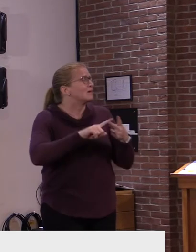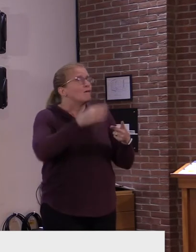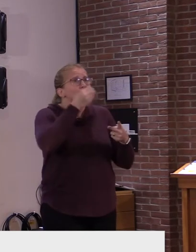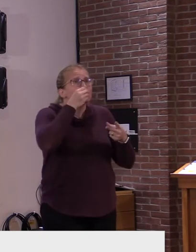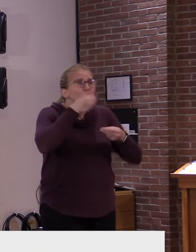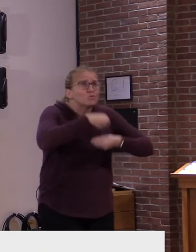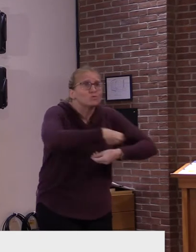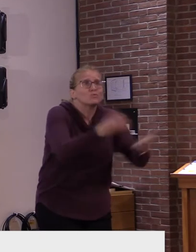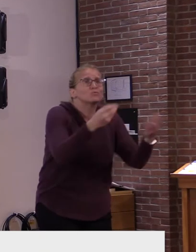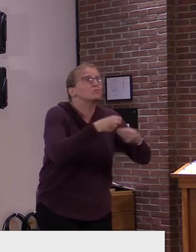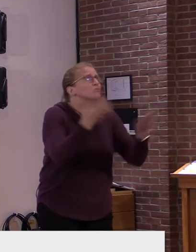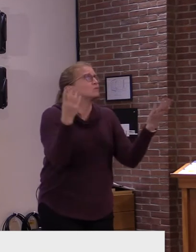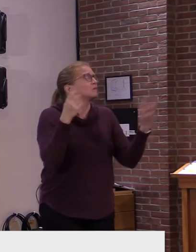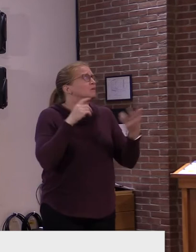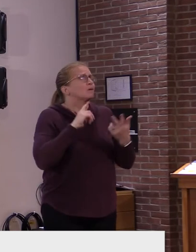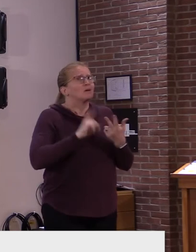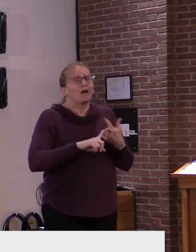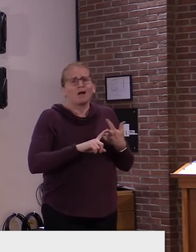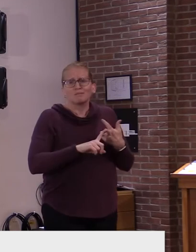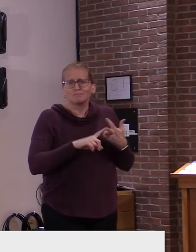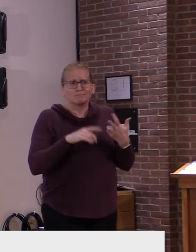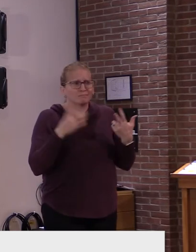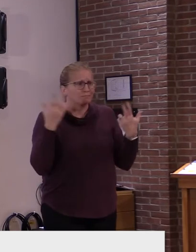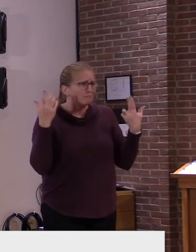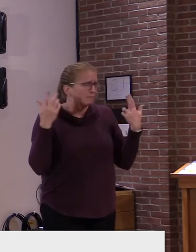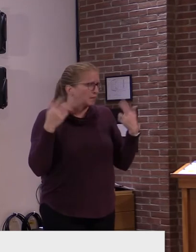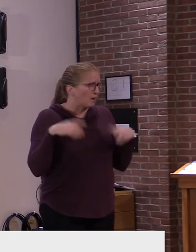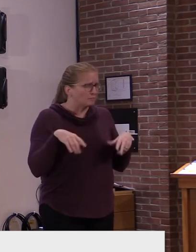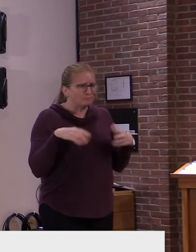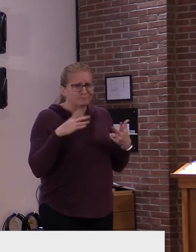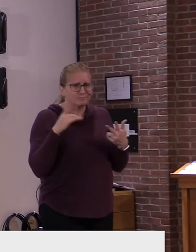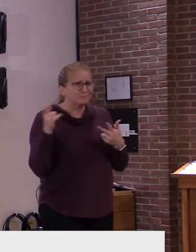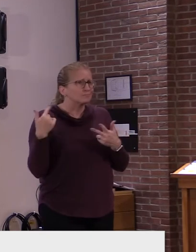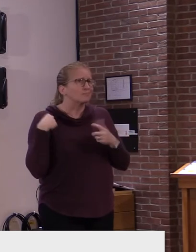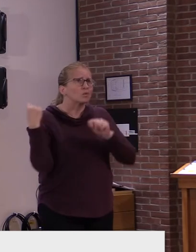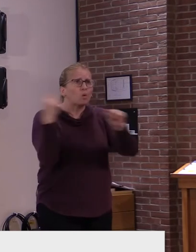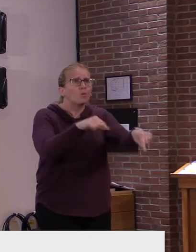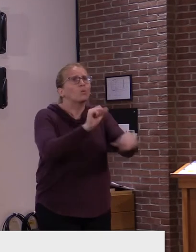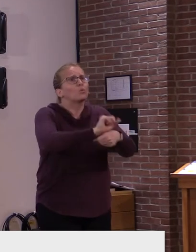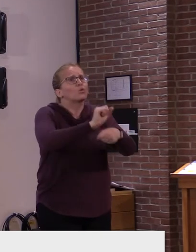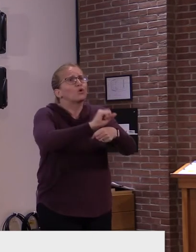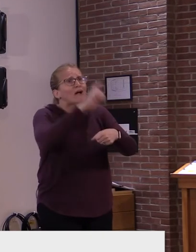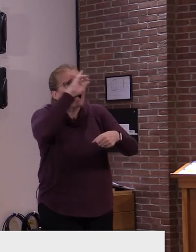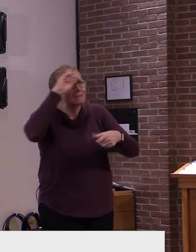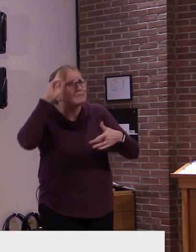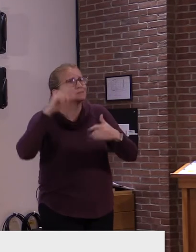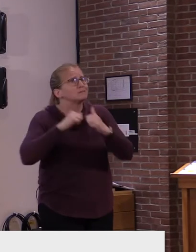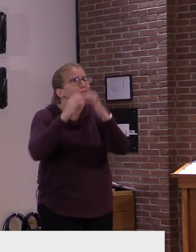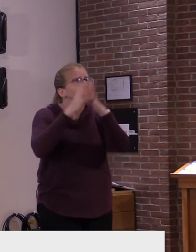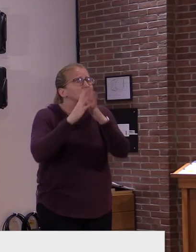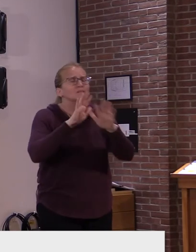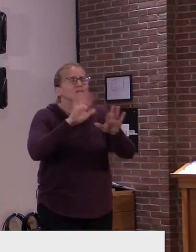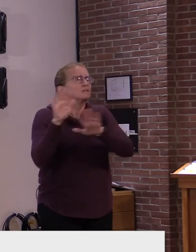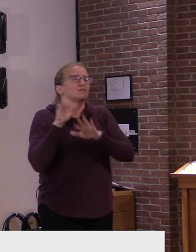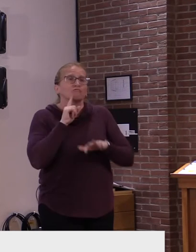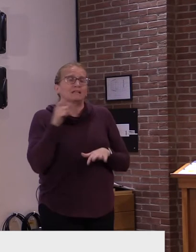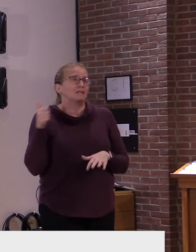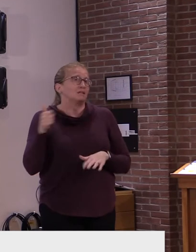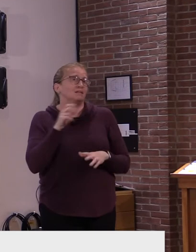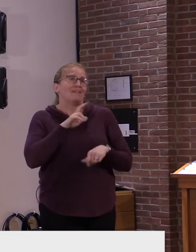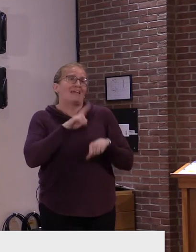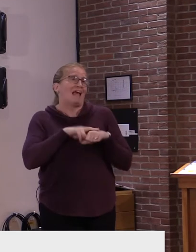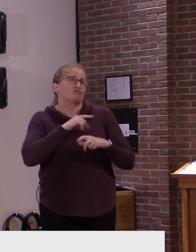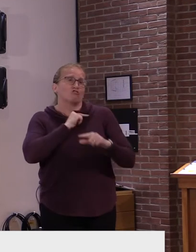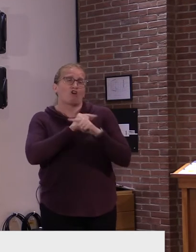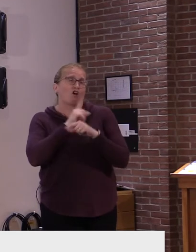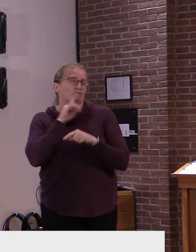distribution whether it's manning these surge facilities they've been a wonderful partner and they deserve